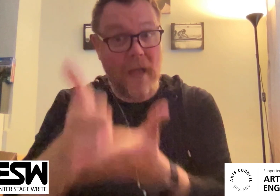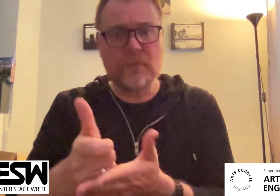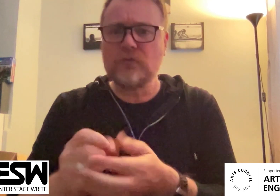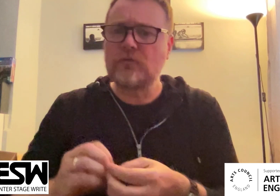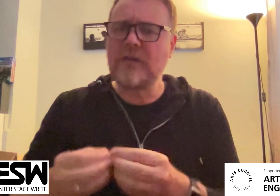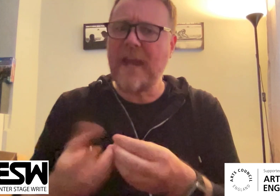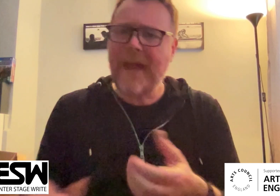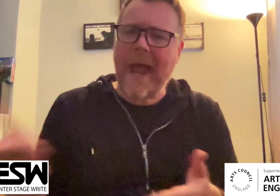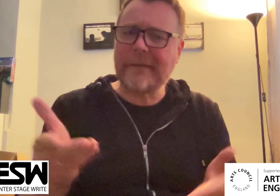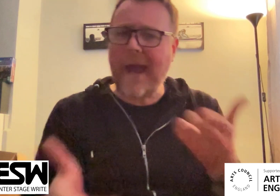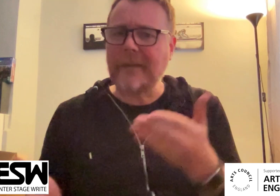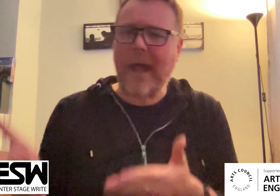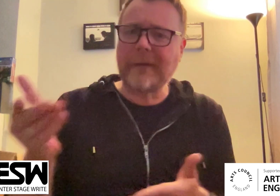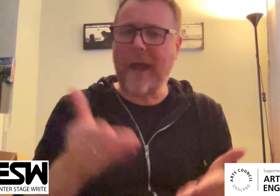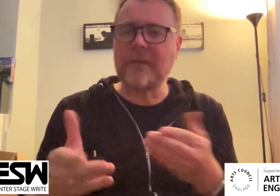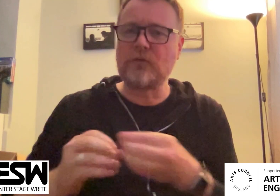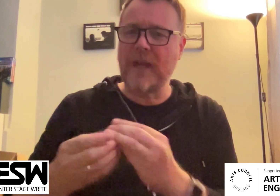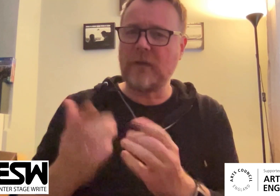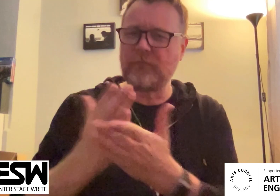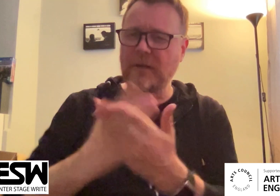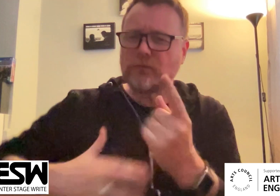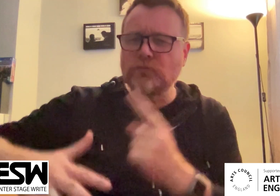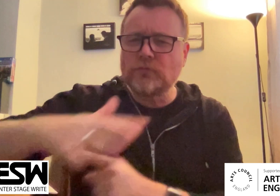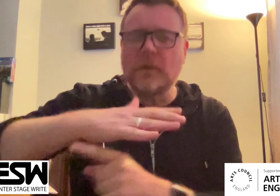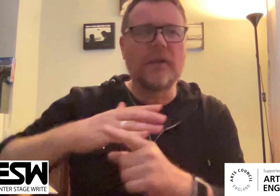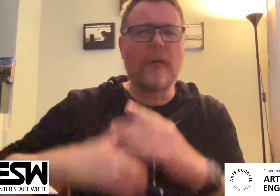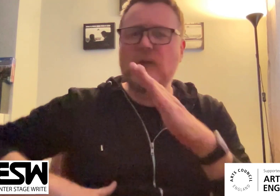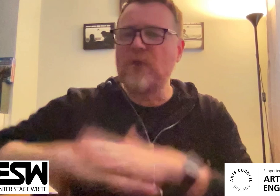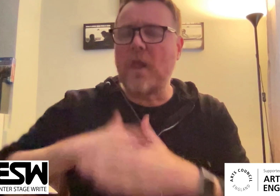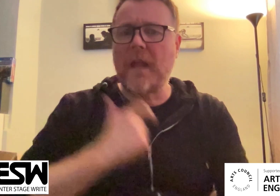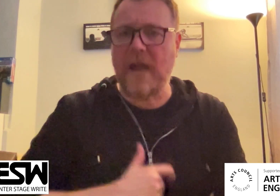character, you can start adding things to them. You create a whole world around that character.